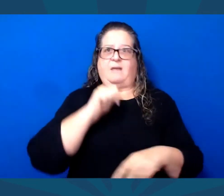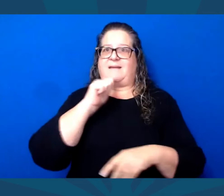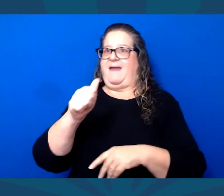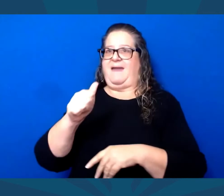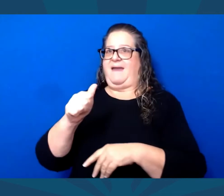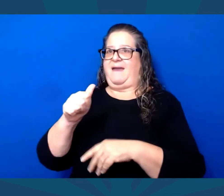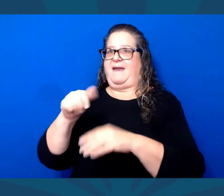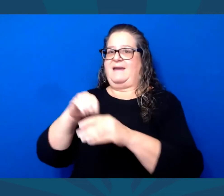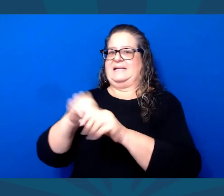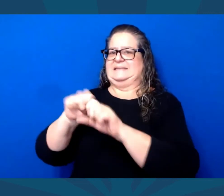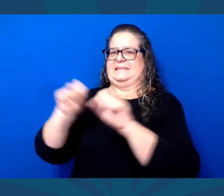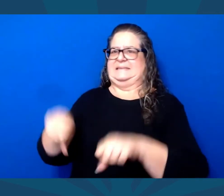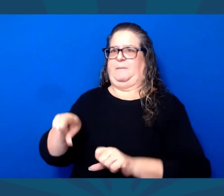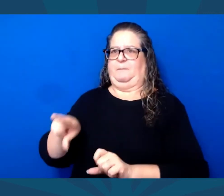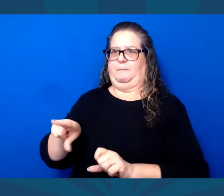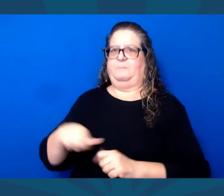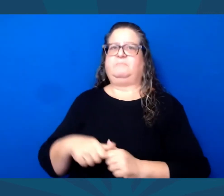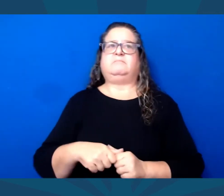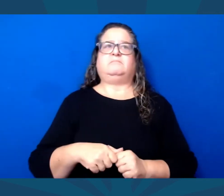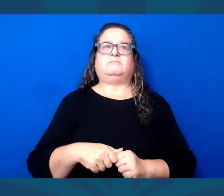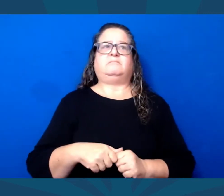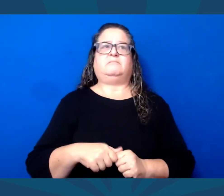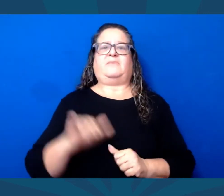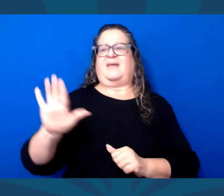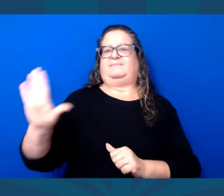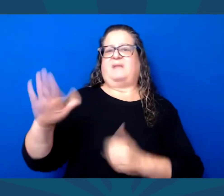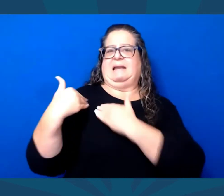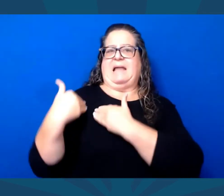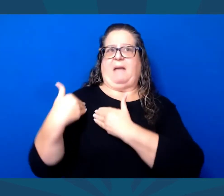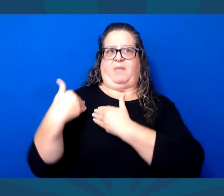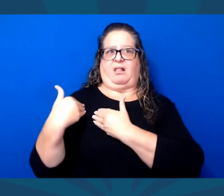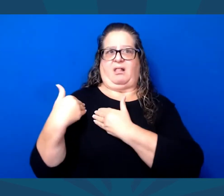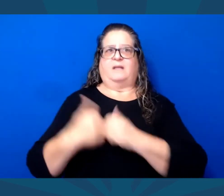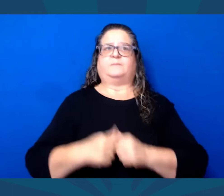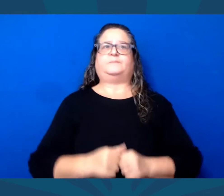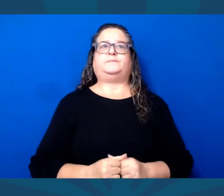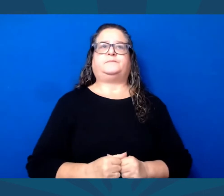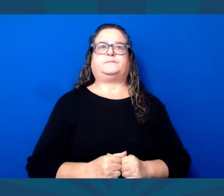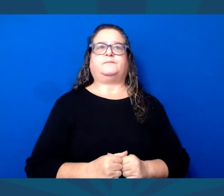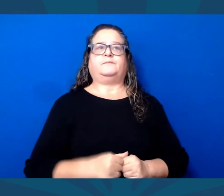in people rather than a system of liabilities.